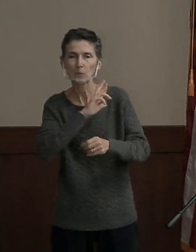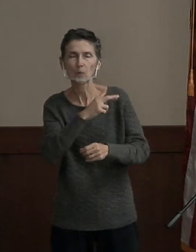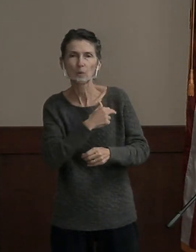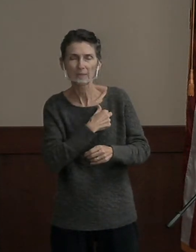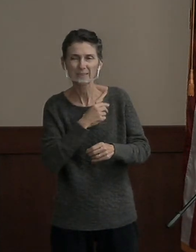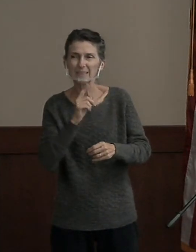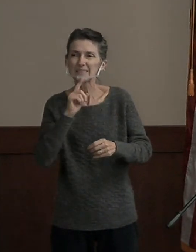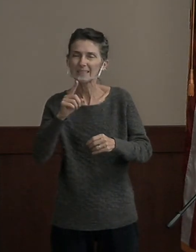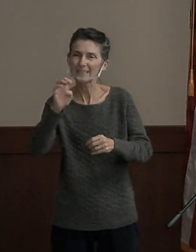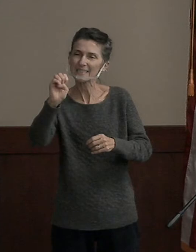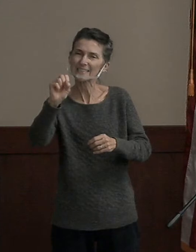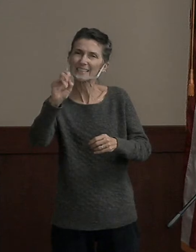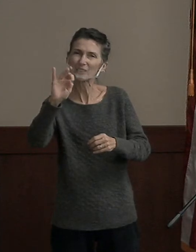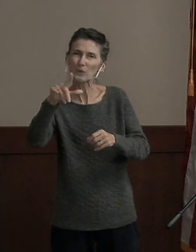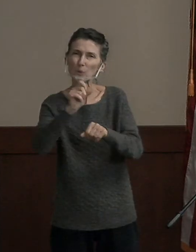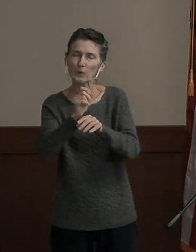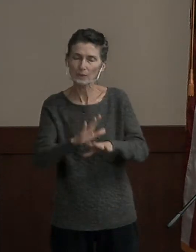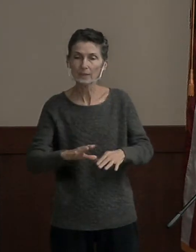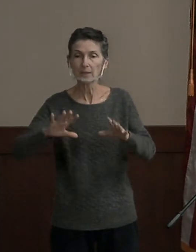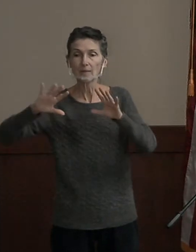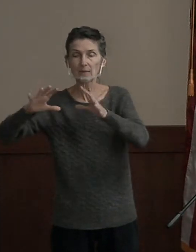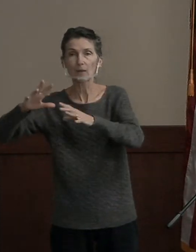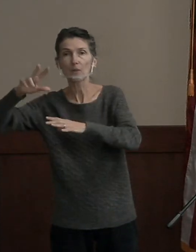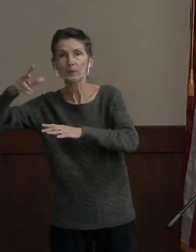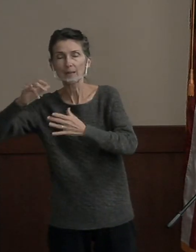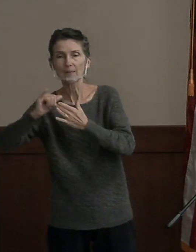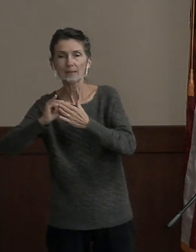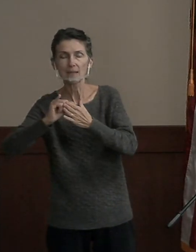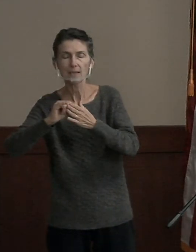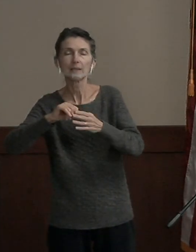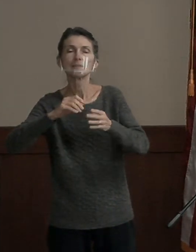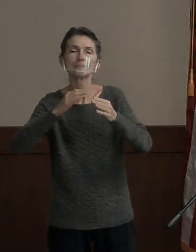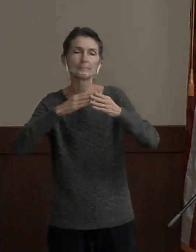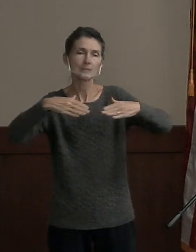essential workers. And then phase 3, the general public.